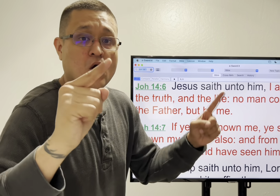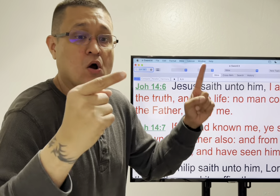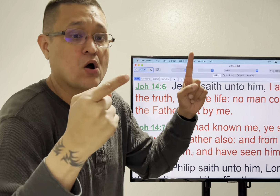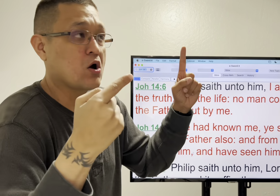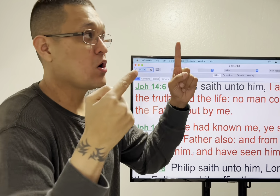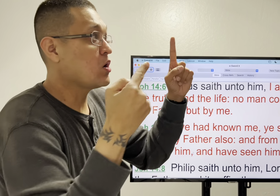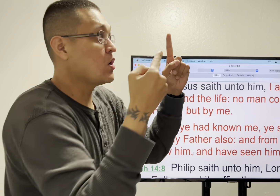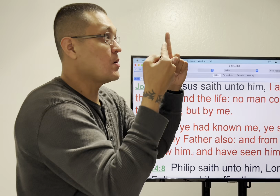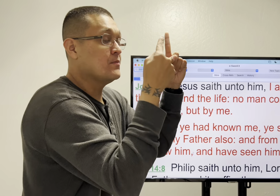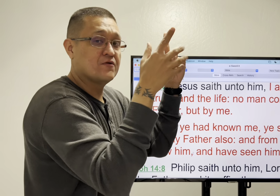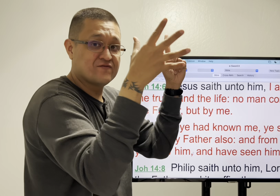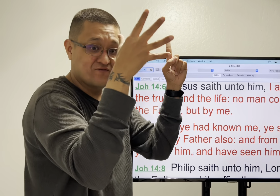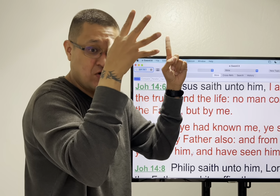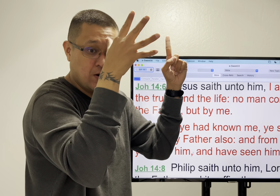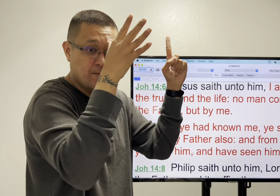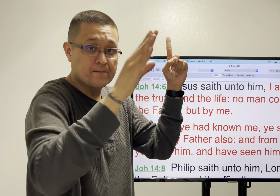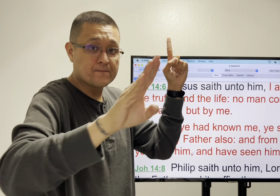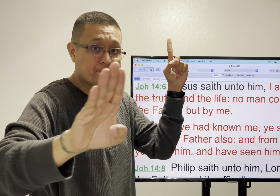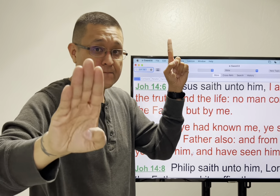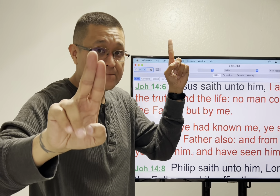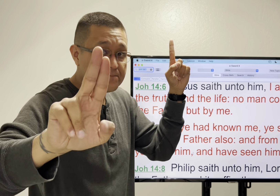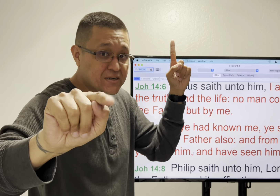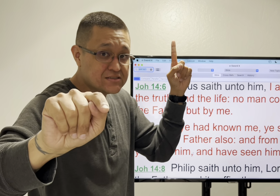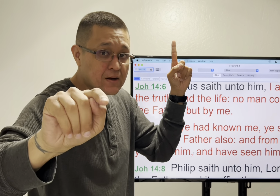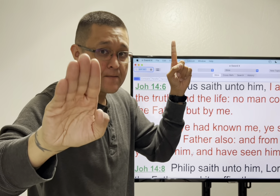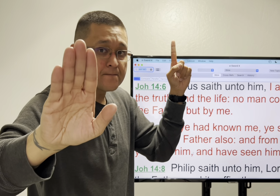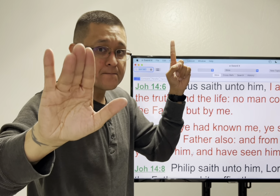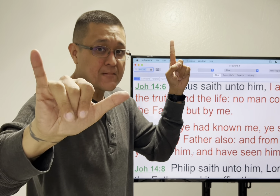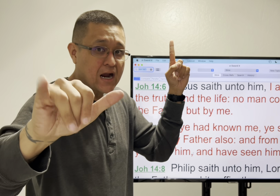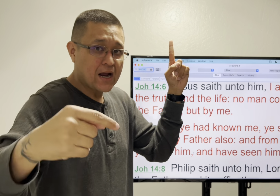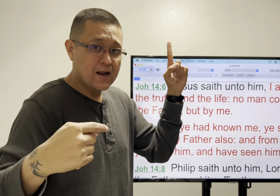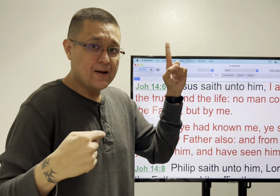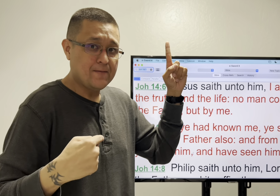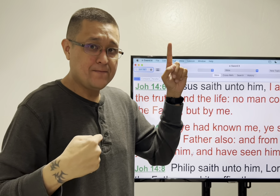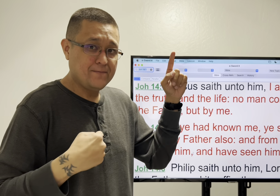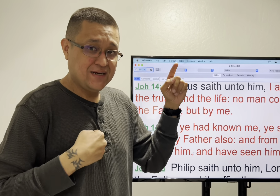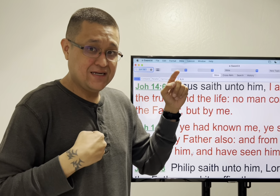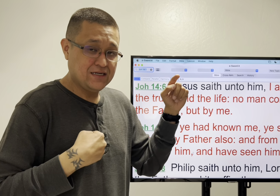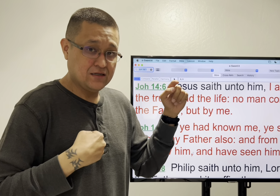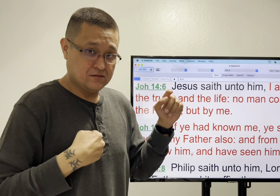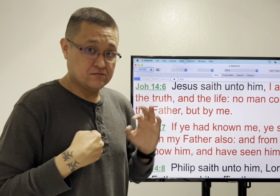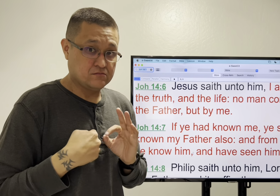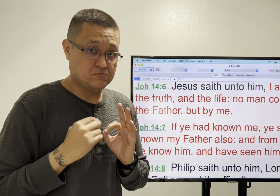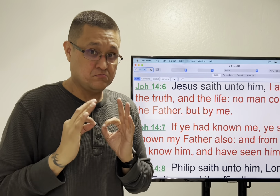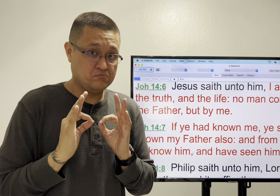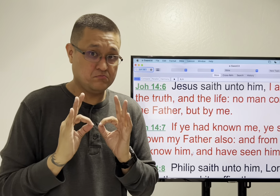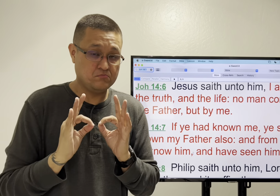And no man cometh unto the Father but by me.